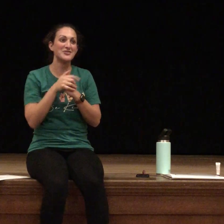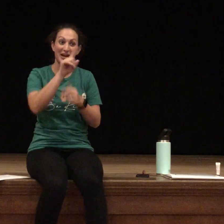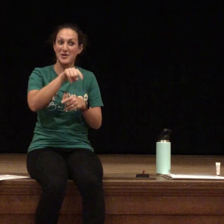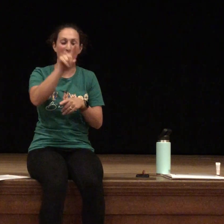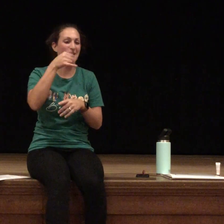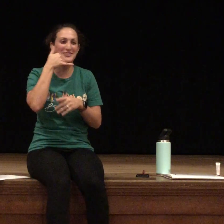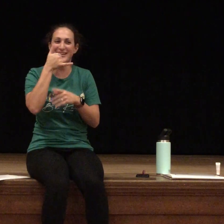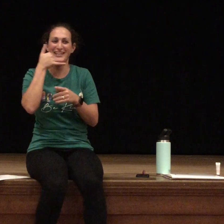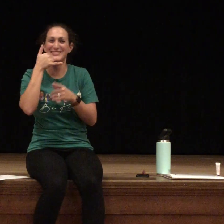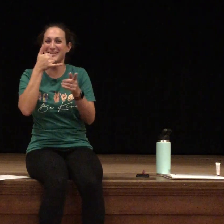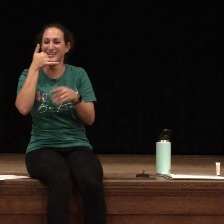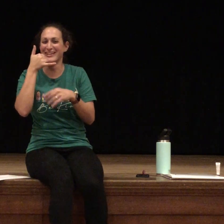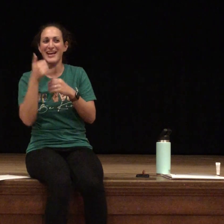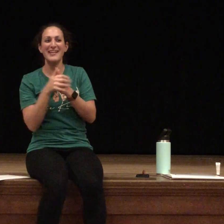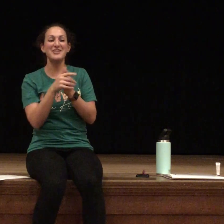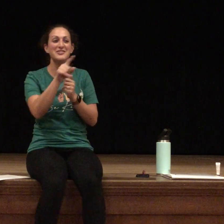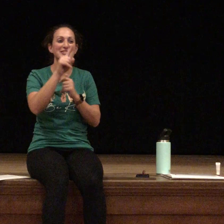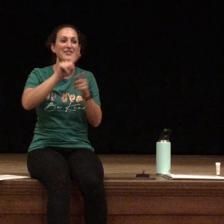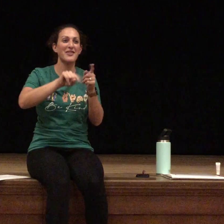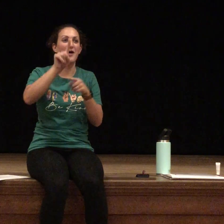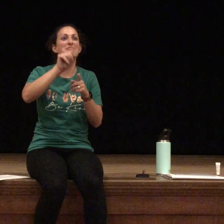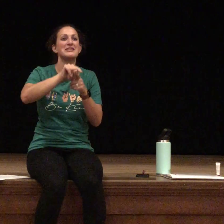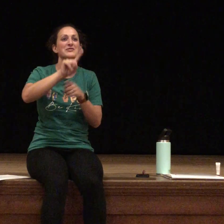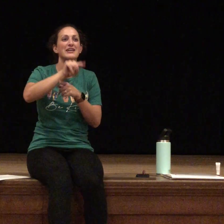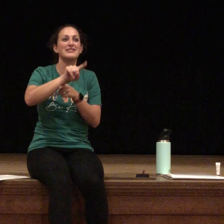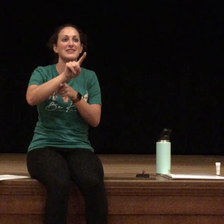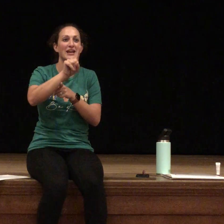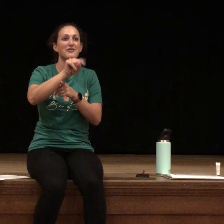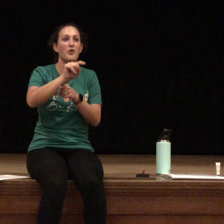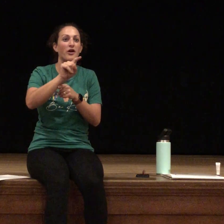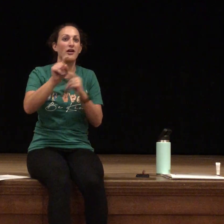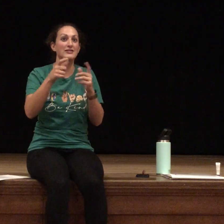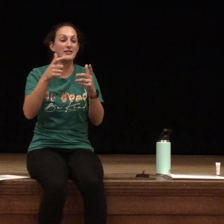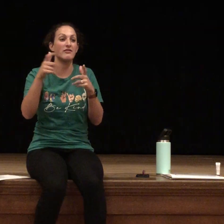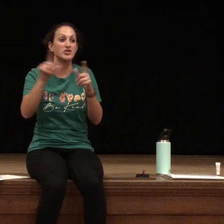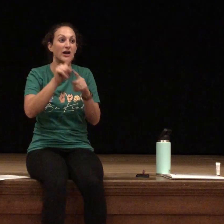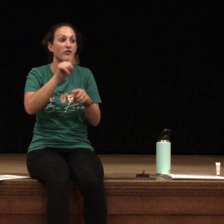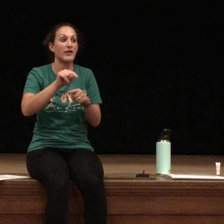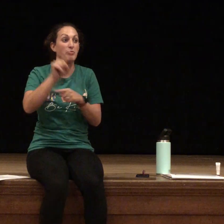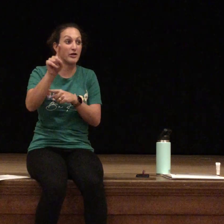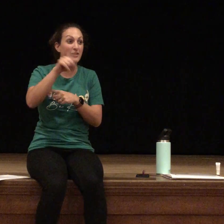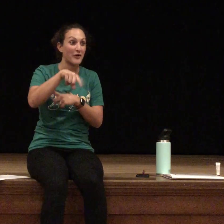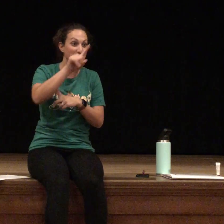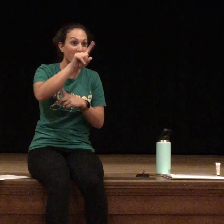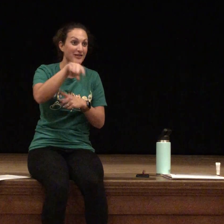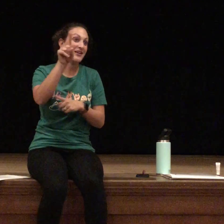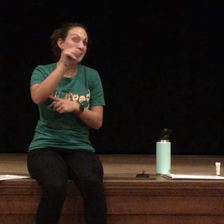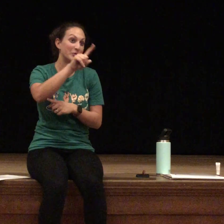Check. Check. No, that's Check good. your phone. That's also the sign. They use that sign for, as in a check for like a bill in a restaurant. They use